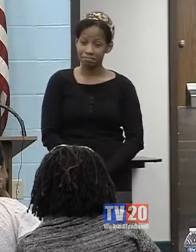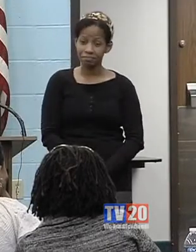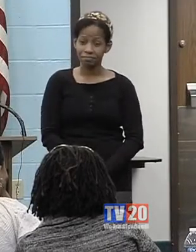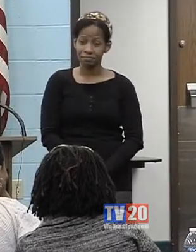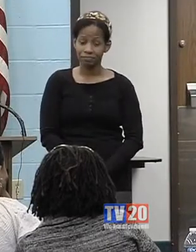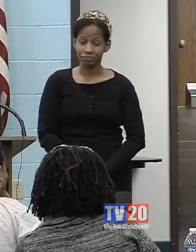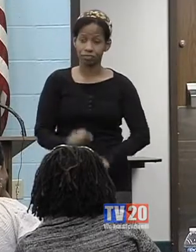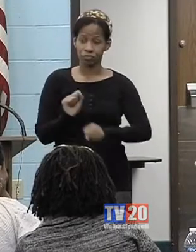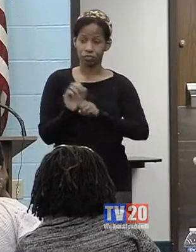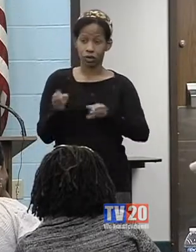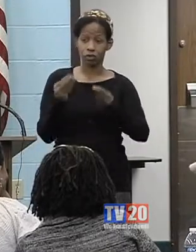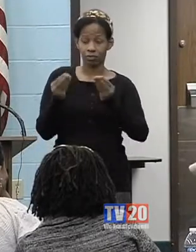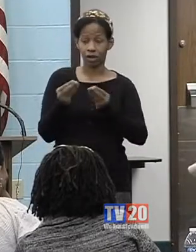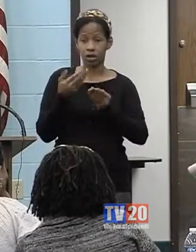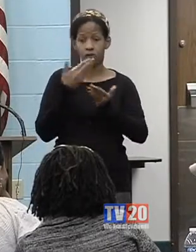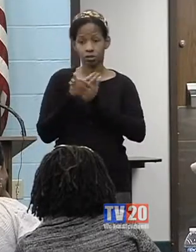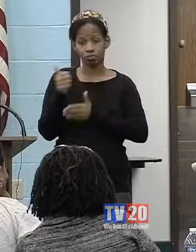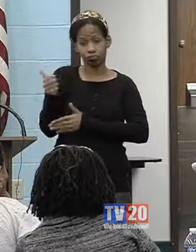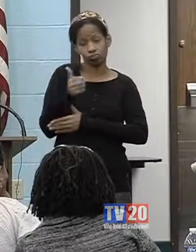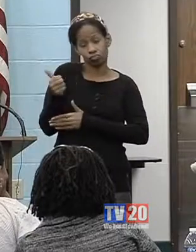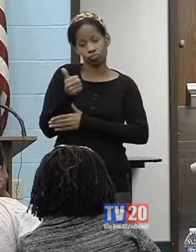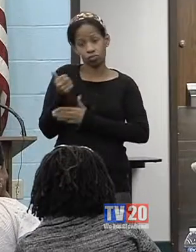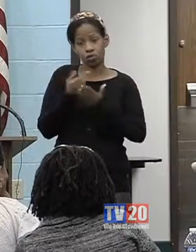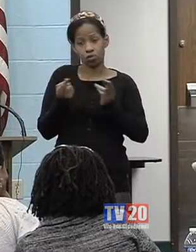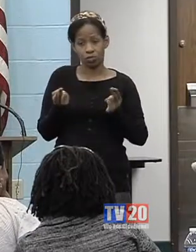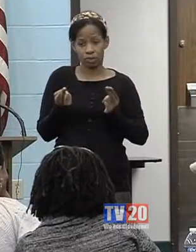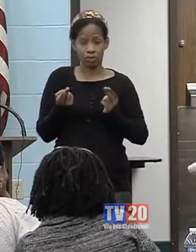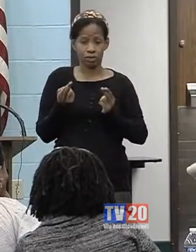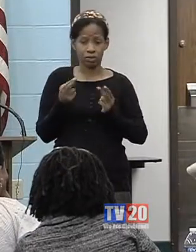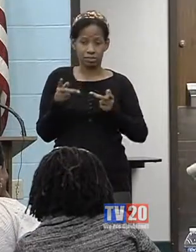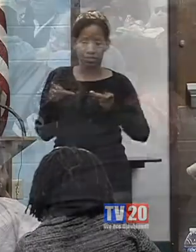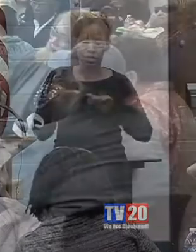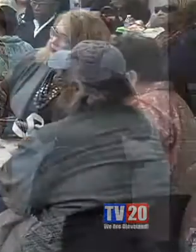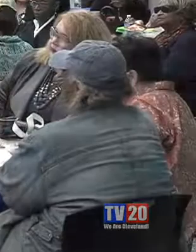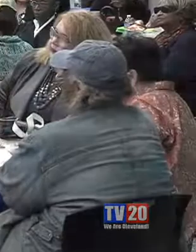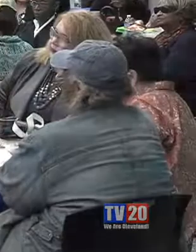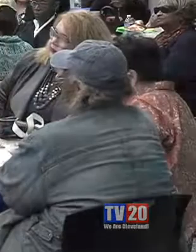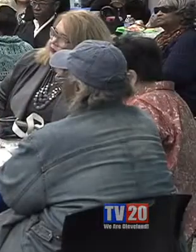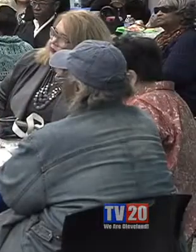working with them to provide some transportation from our resource and recreation centers.